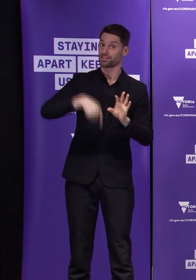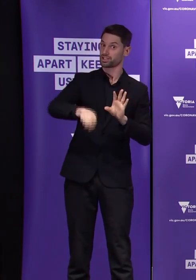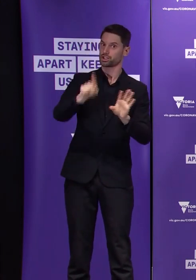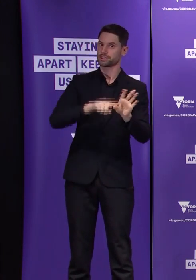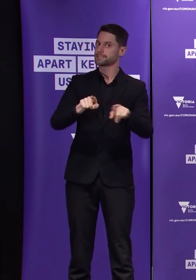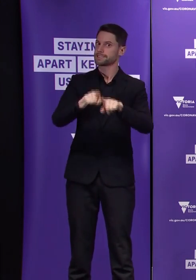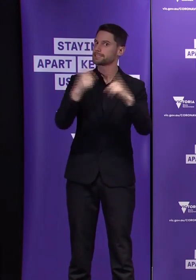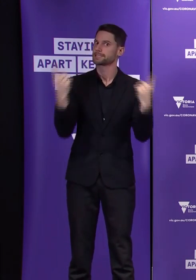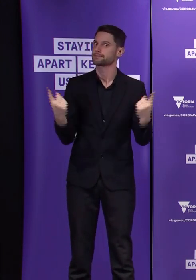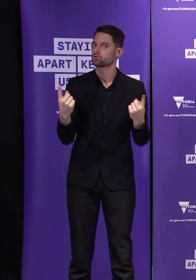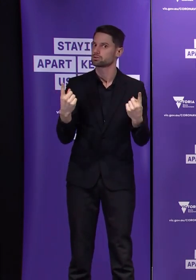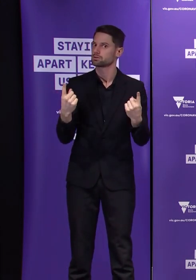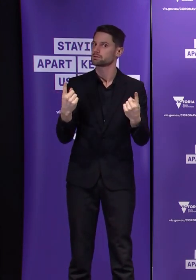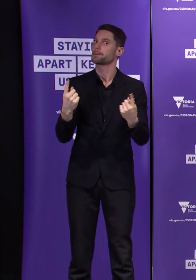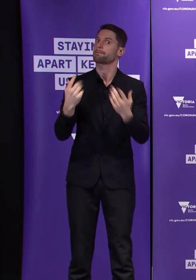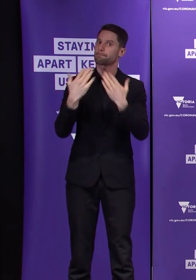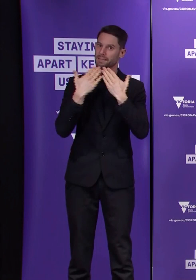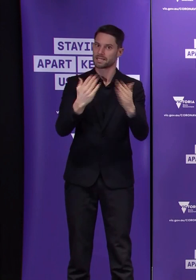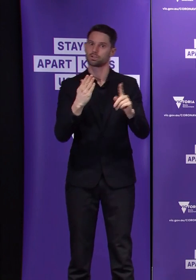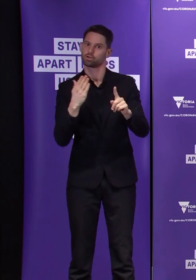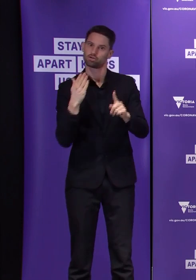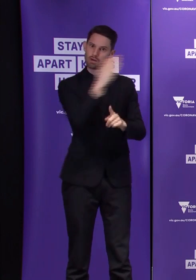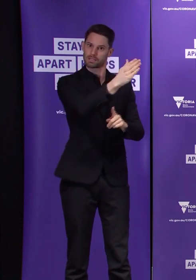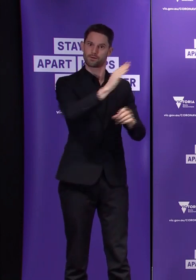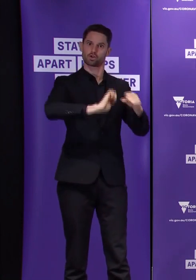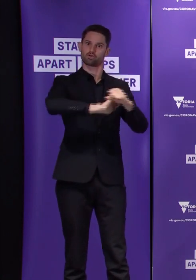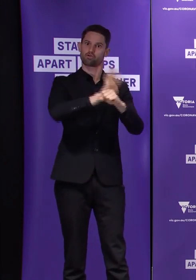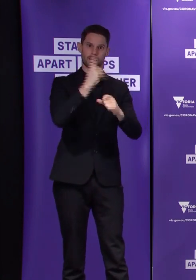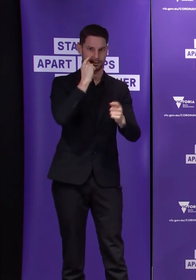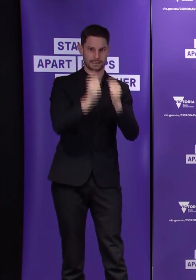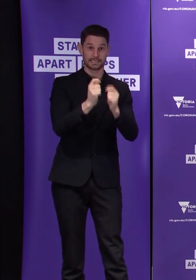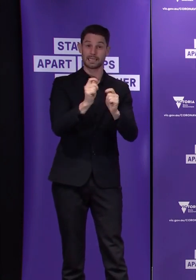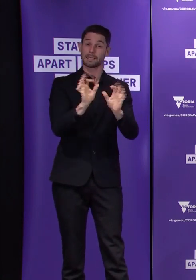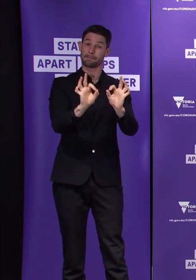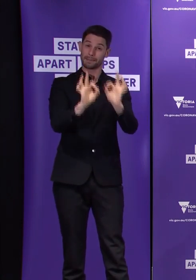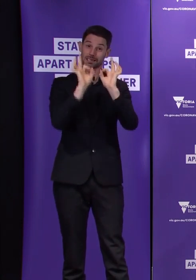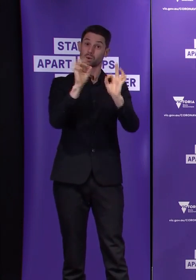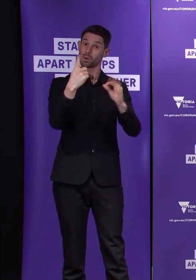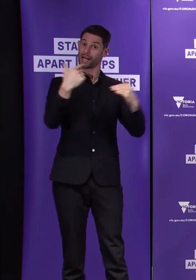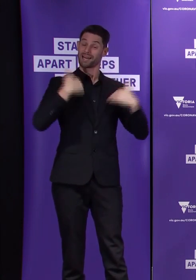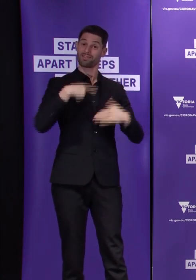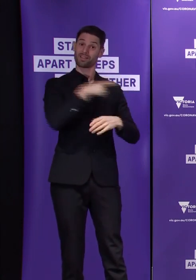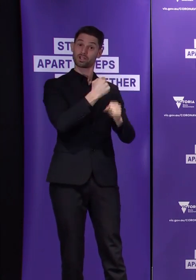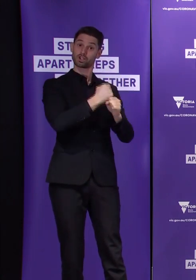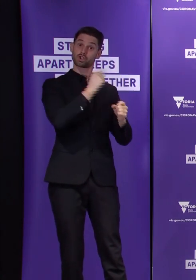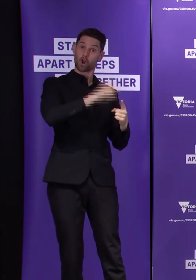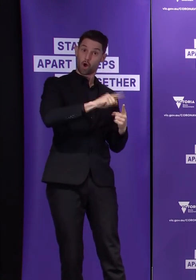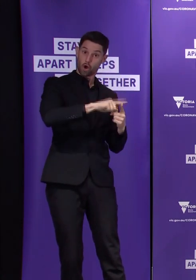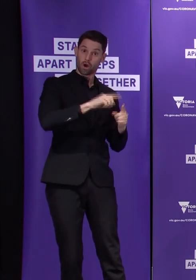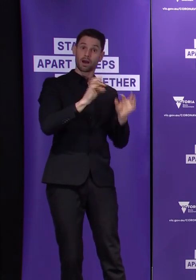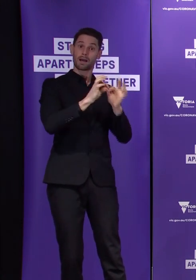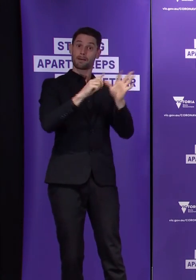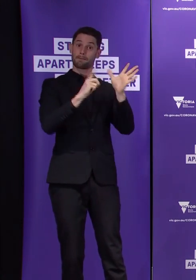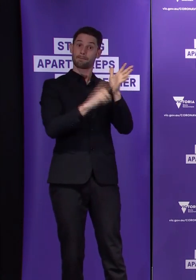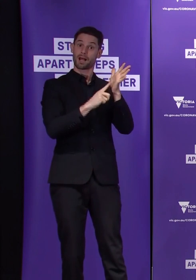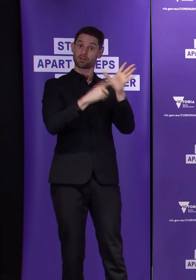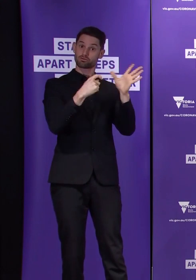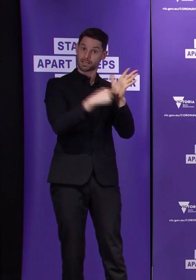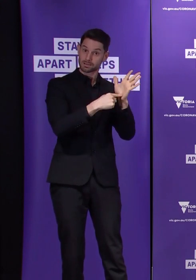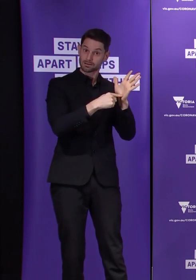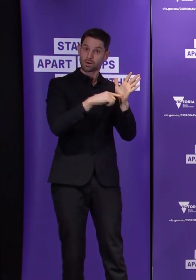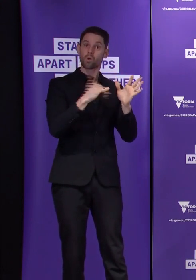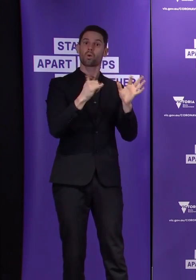how we'll drive these numbers down even further. Bendigo, Ballarat, Geelong, please come forward and get tested if you've got any